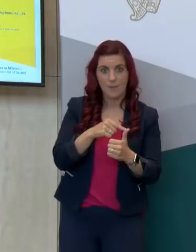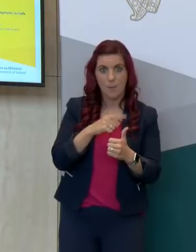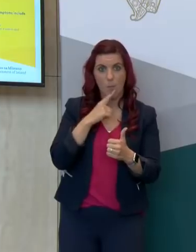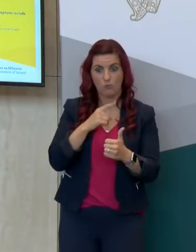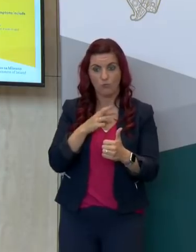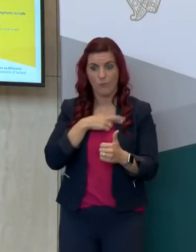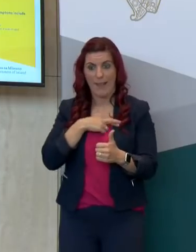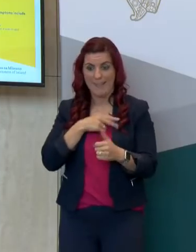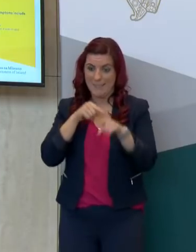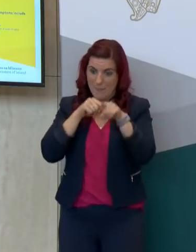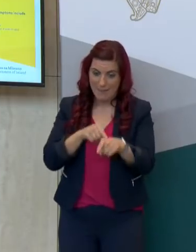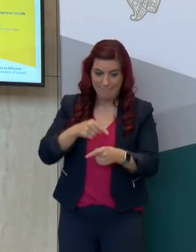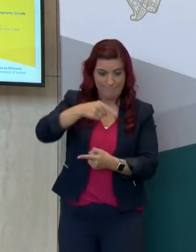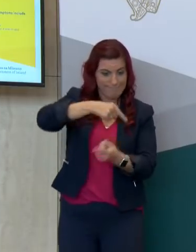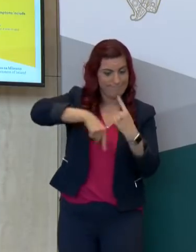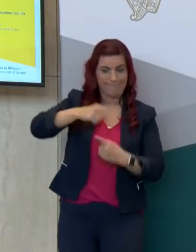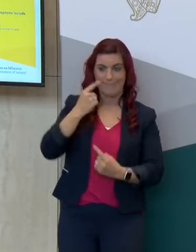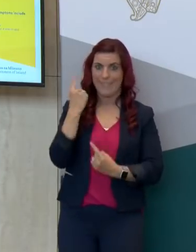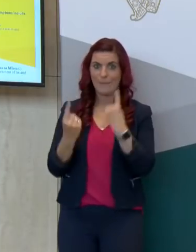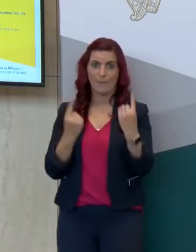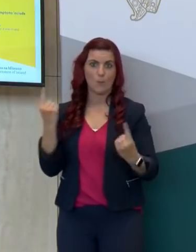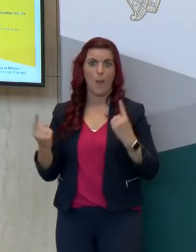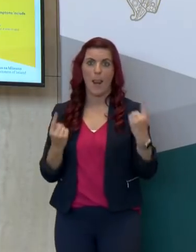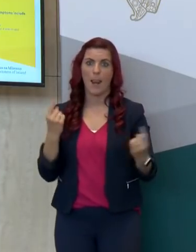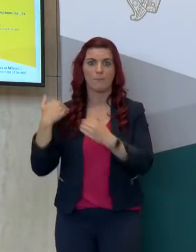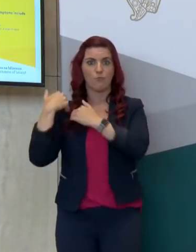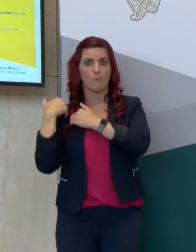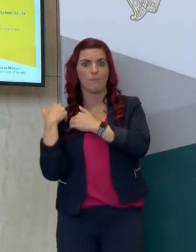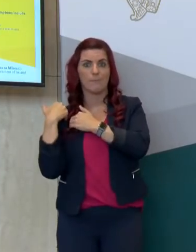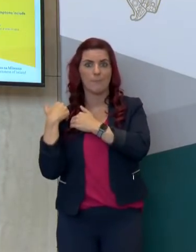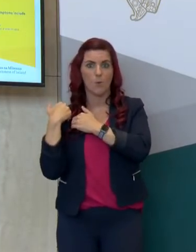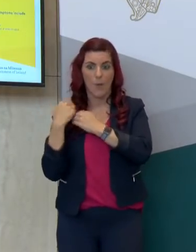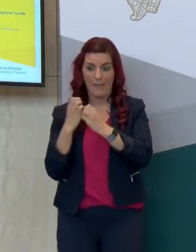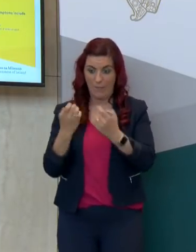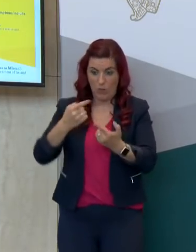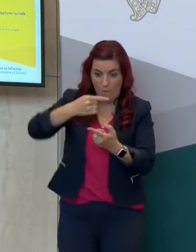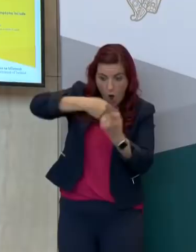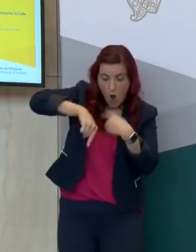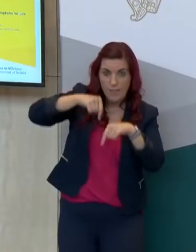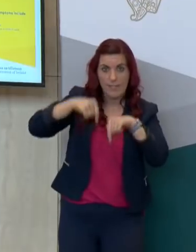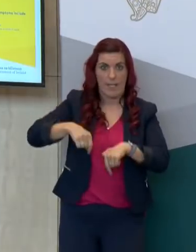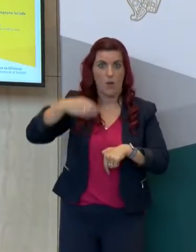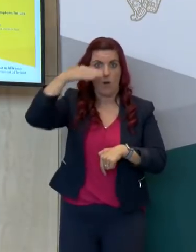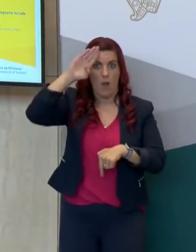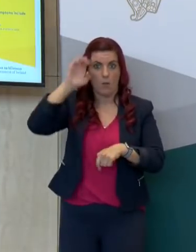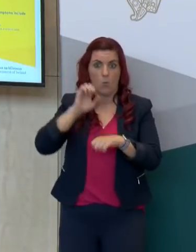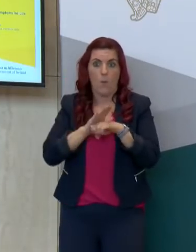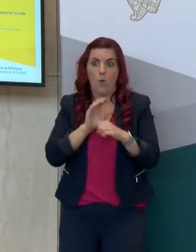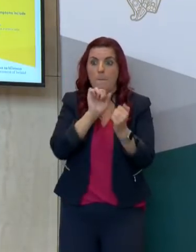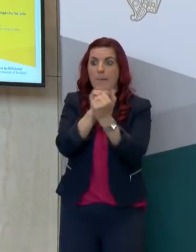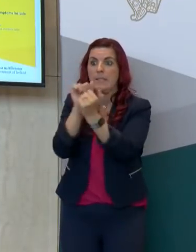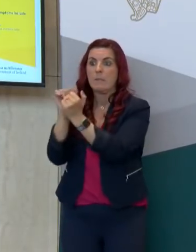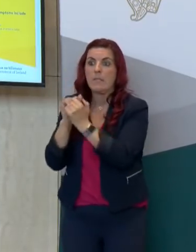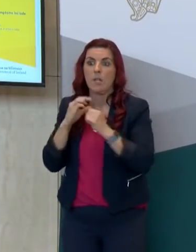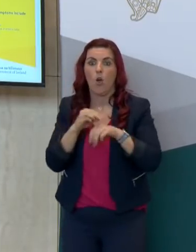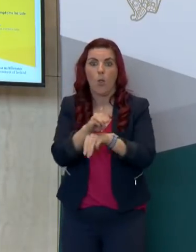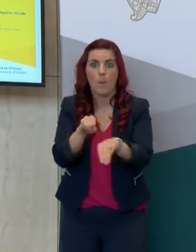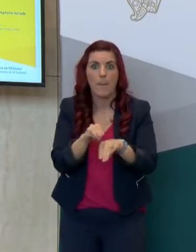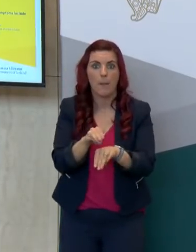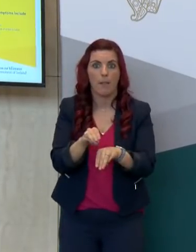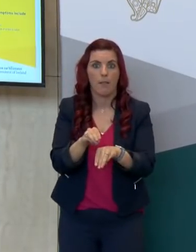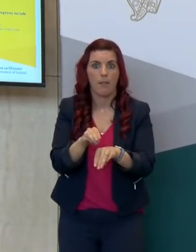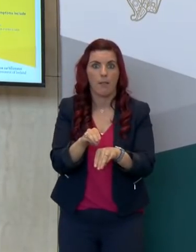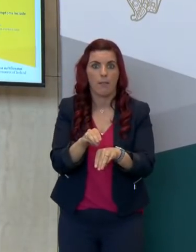back to what each of us does. So if each of us here in this country, in our interactions with other individuals,